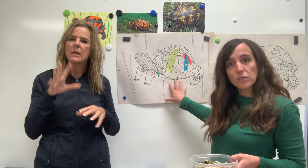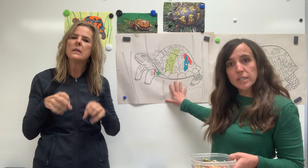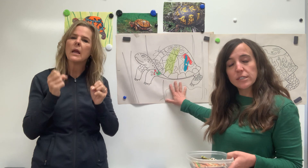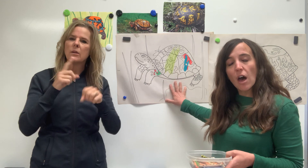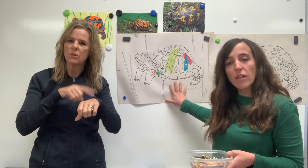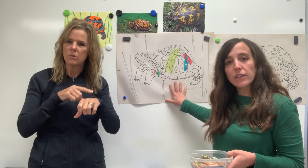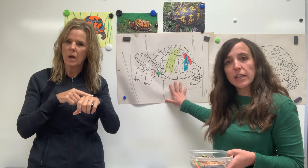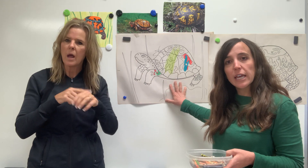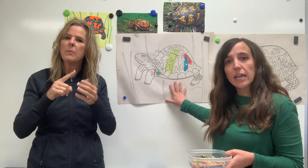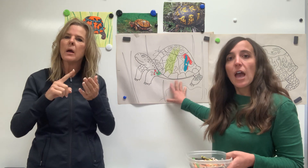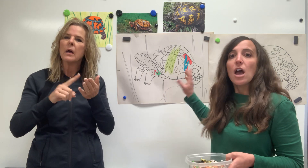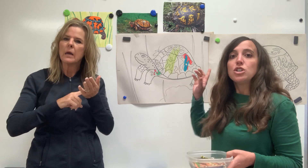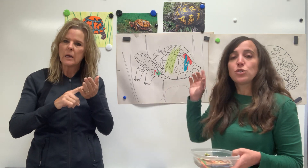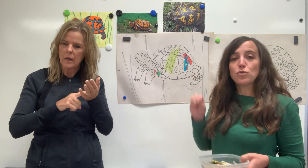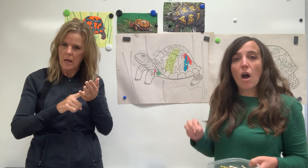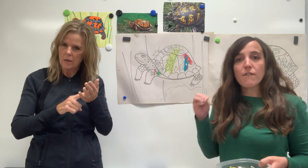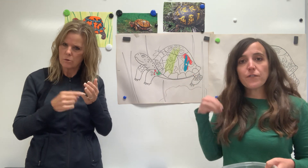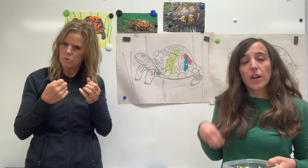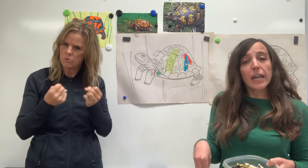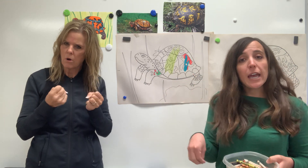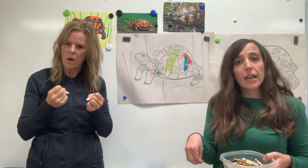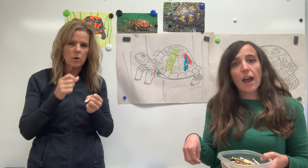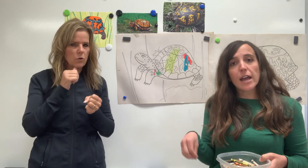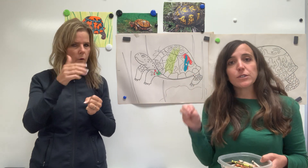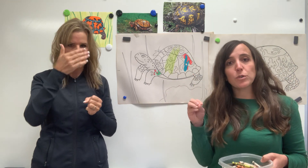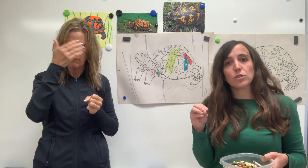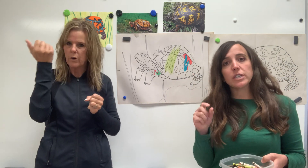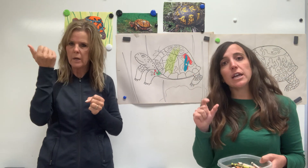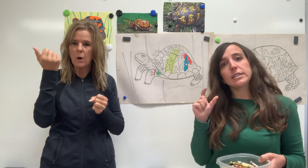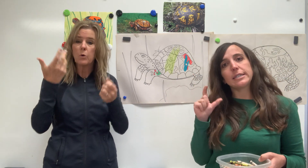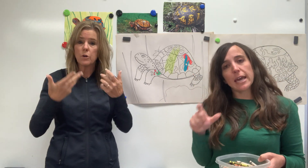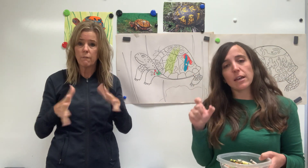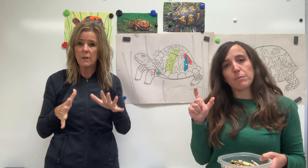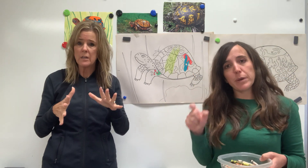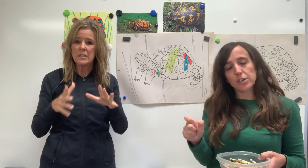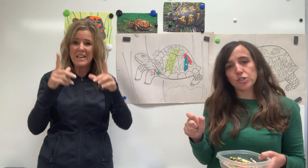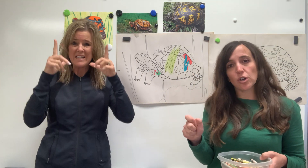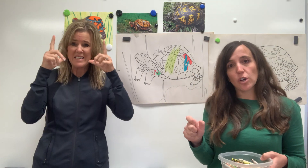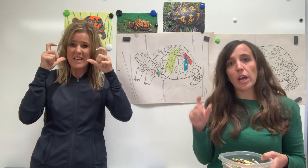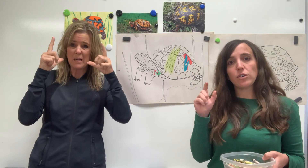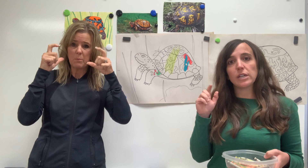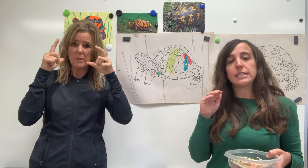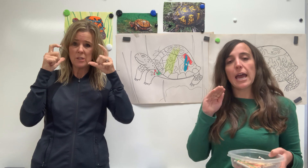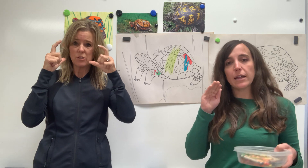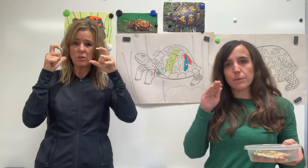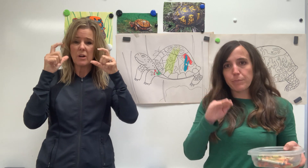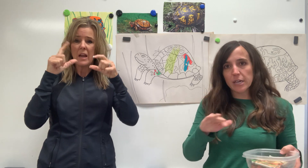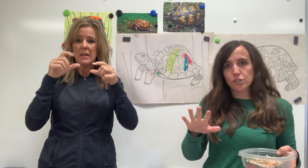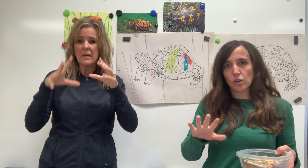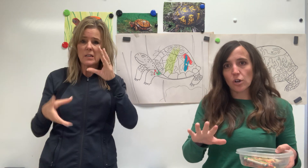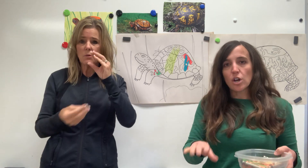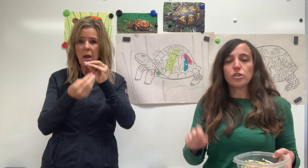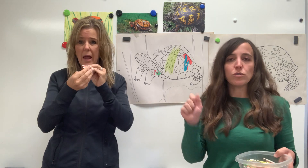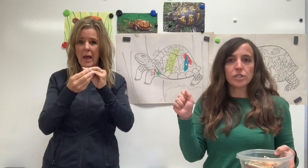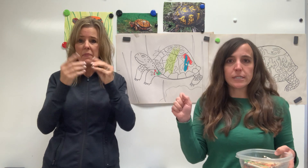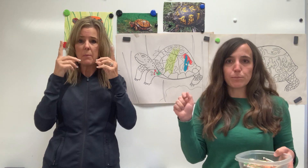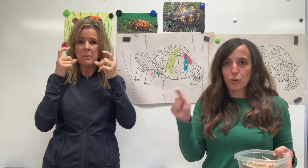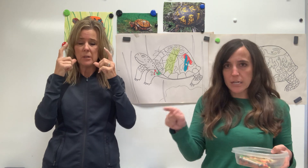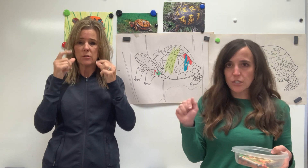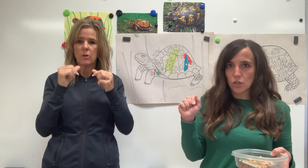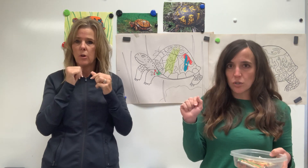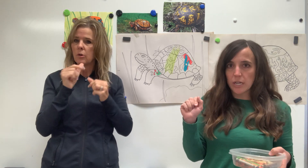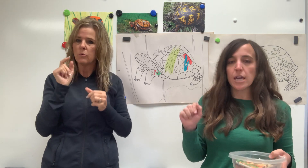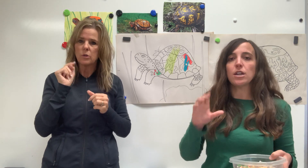you to color in solidly. Do not forget, guys, when you're done, to take a picture, and you need to add the picture. Don't